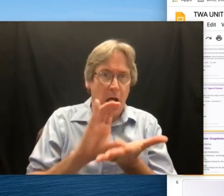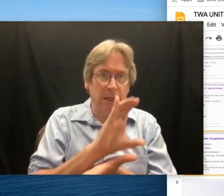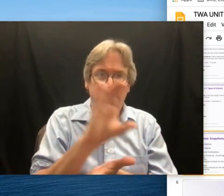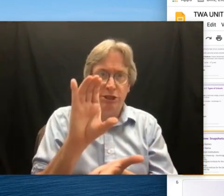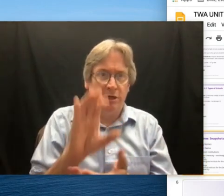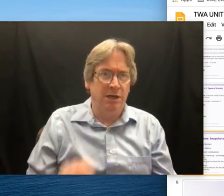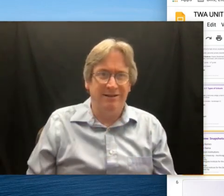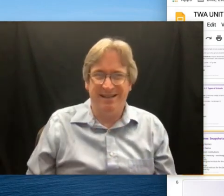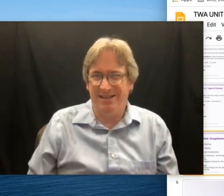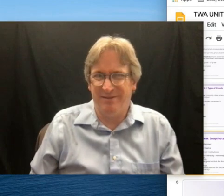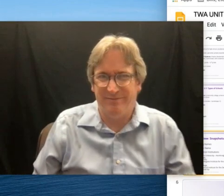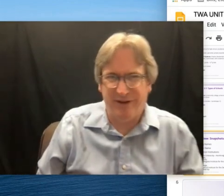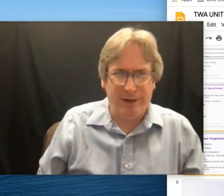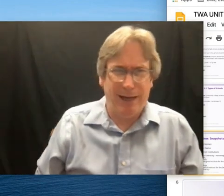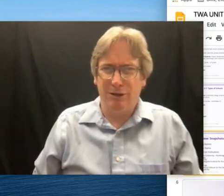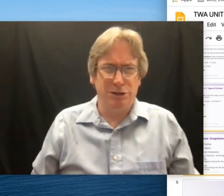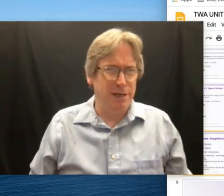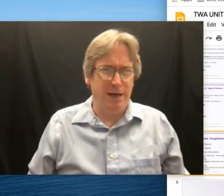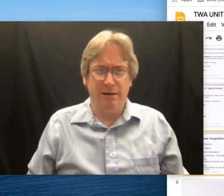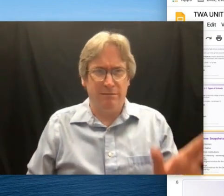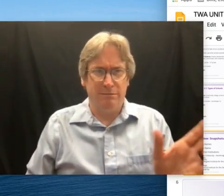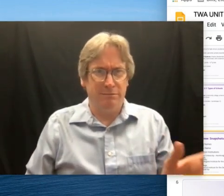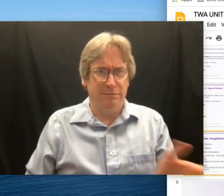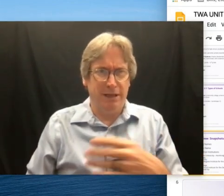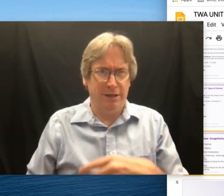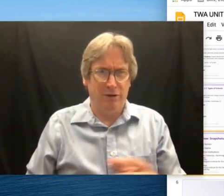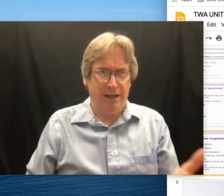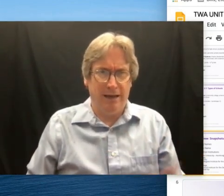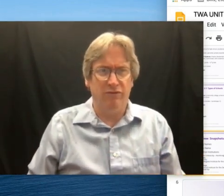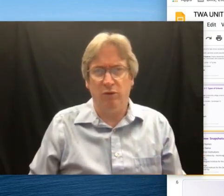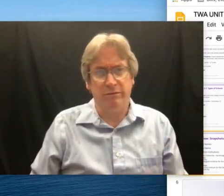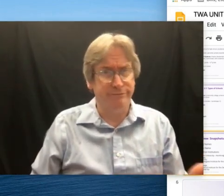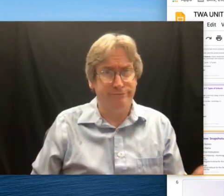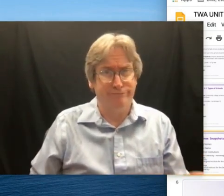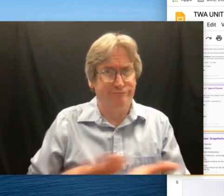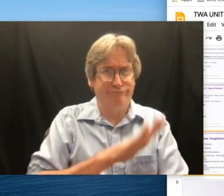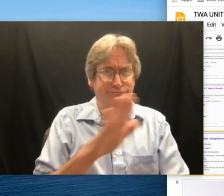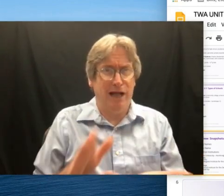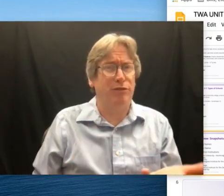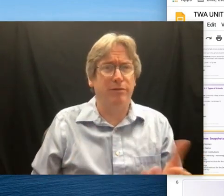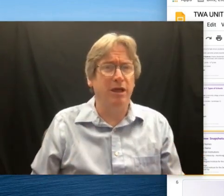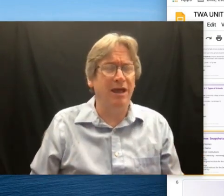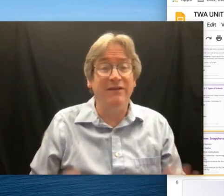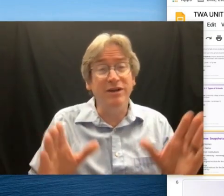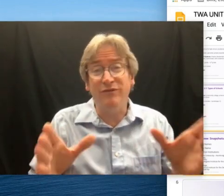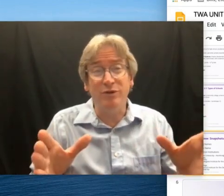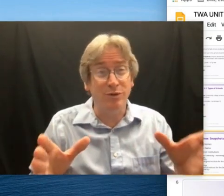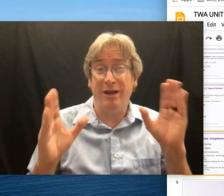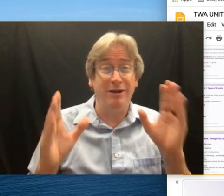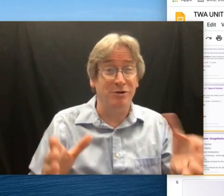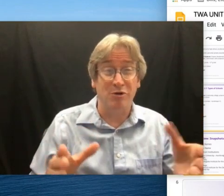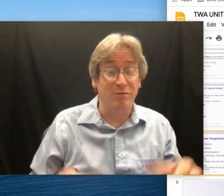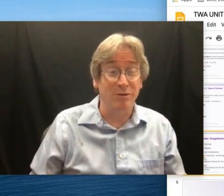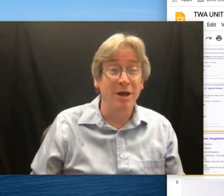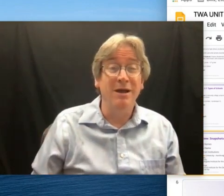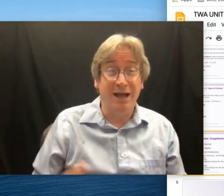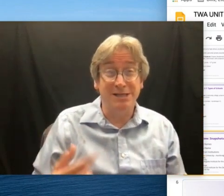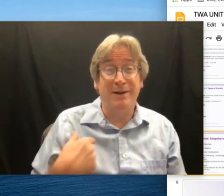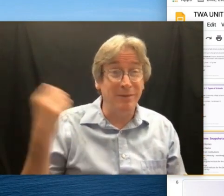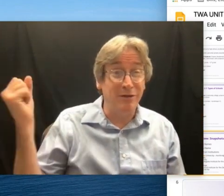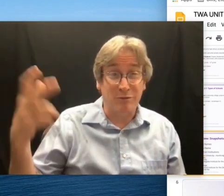C, college. That's a very English sign that you'll get hit for. Even if you do it in your dorm